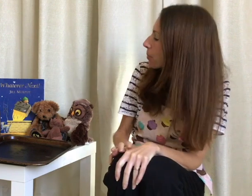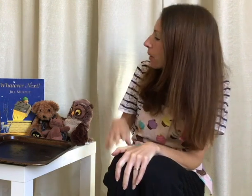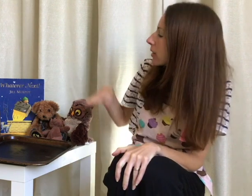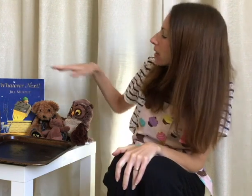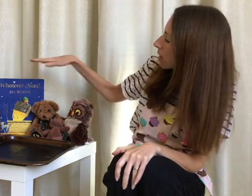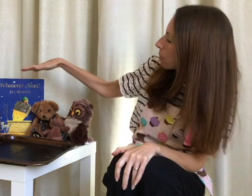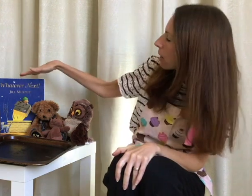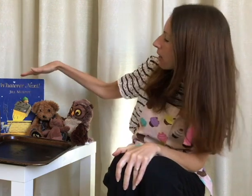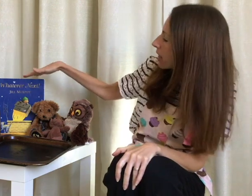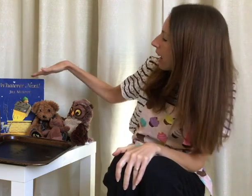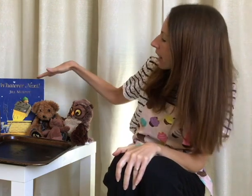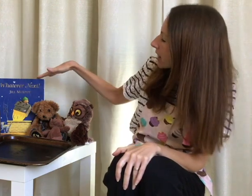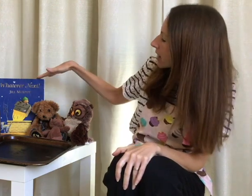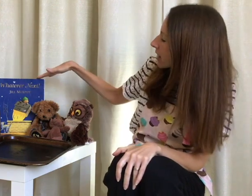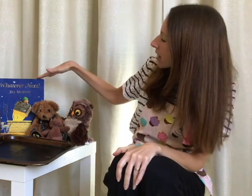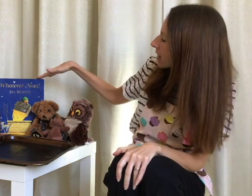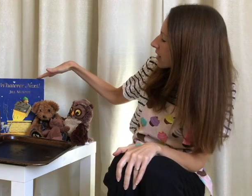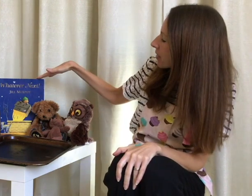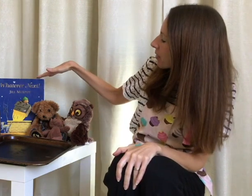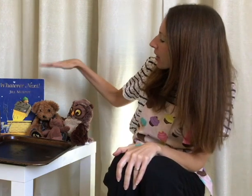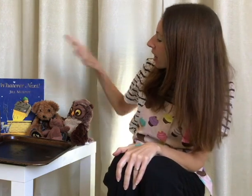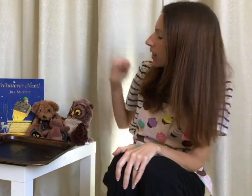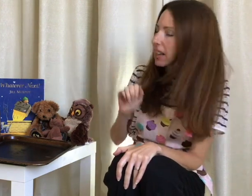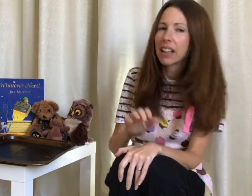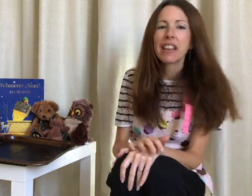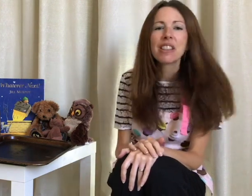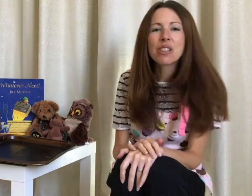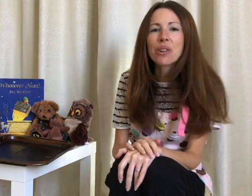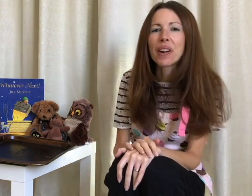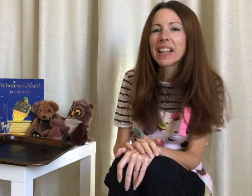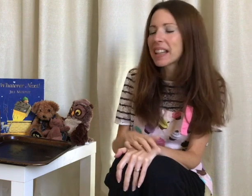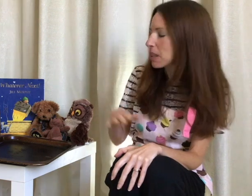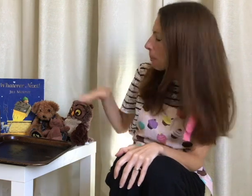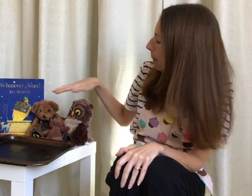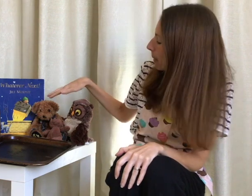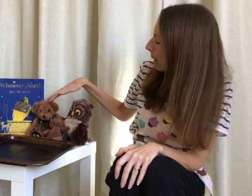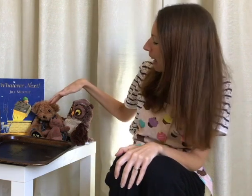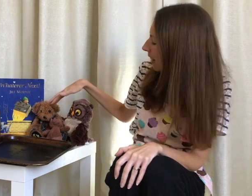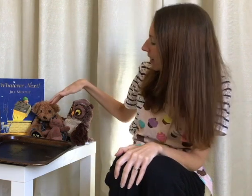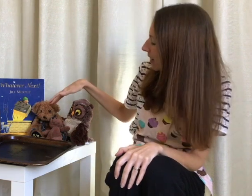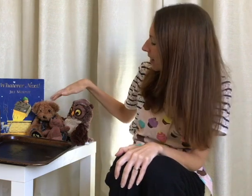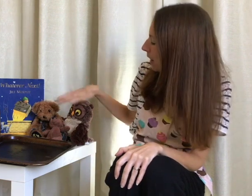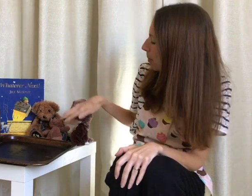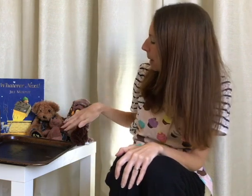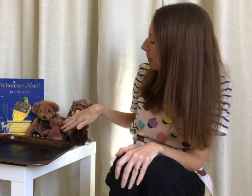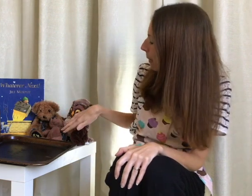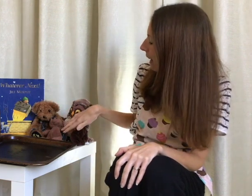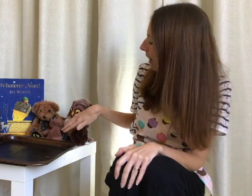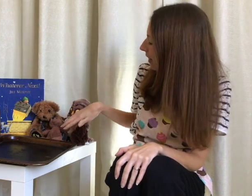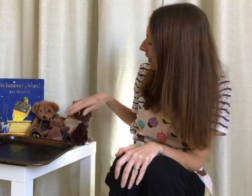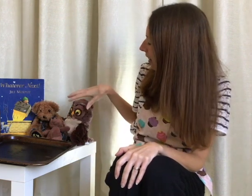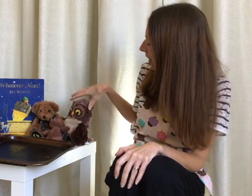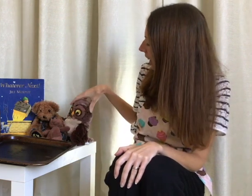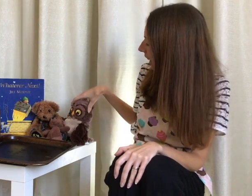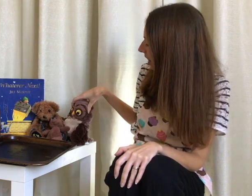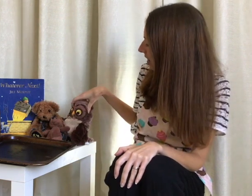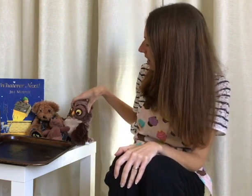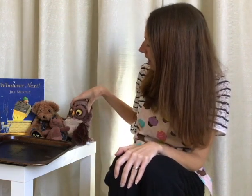one, Whatever Next. In the story, there's a mummy bear, a baby bear, and